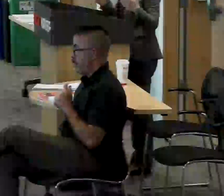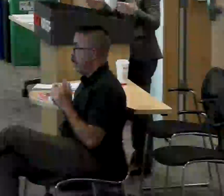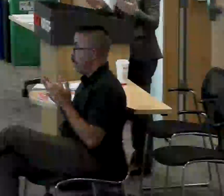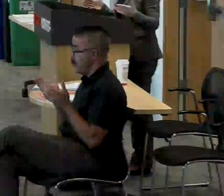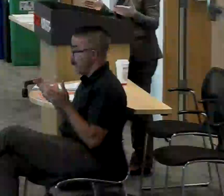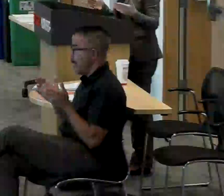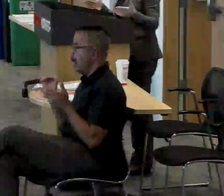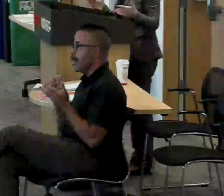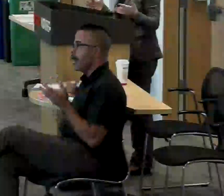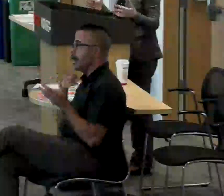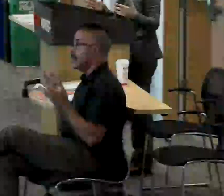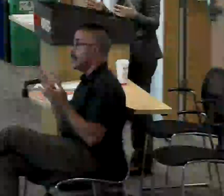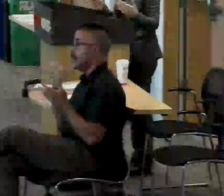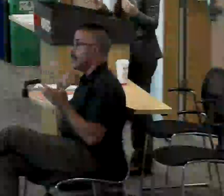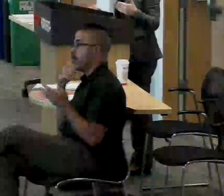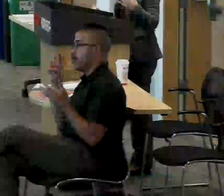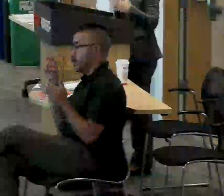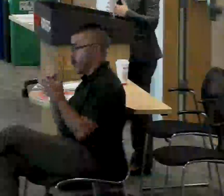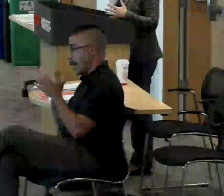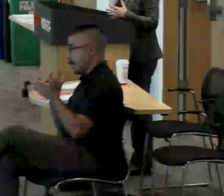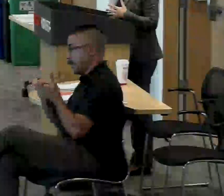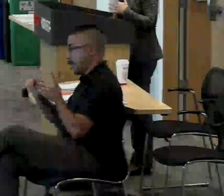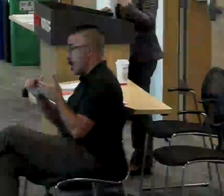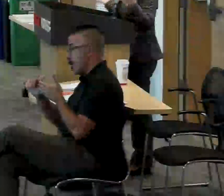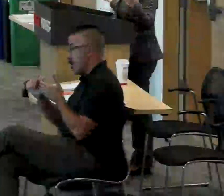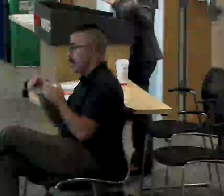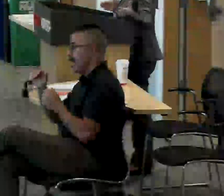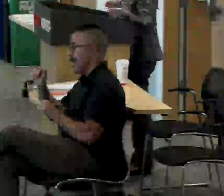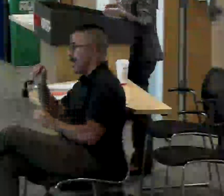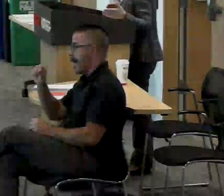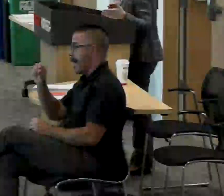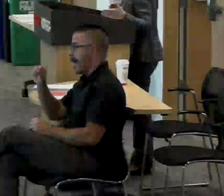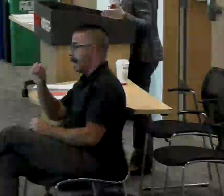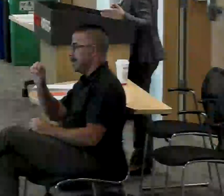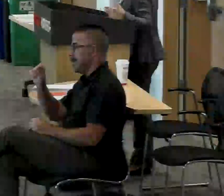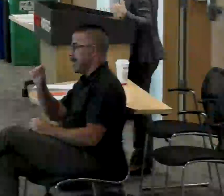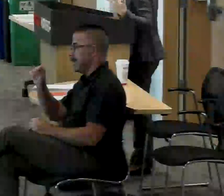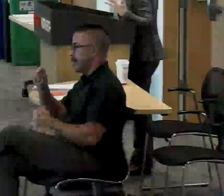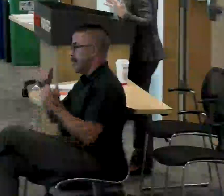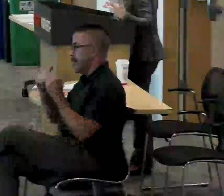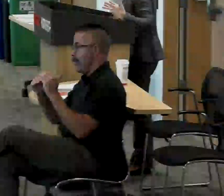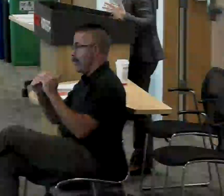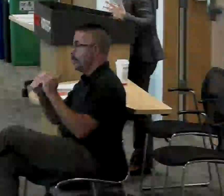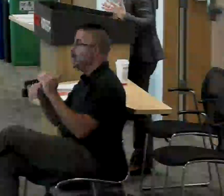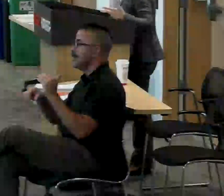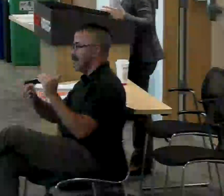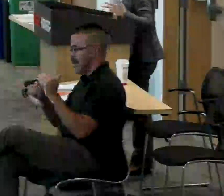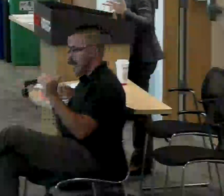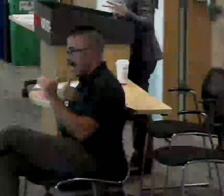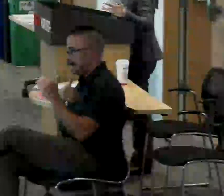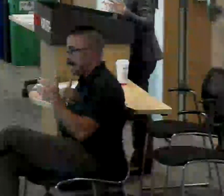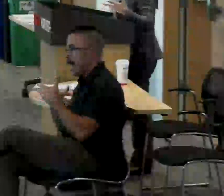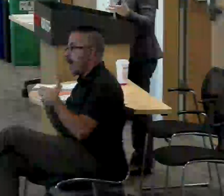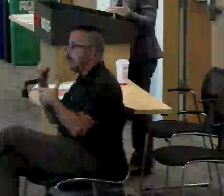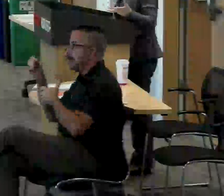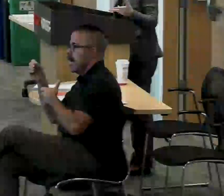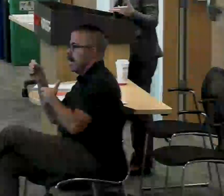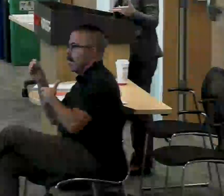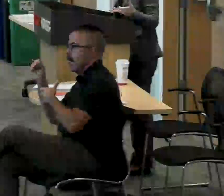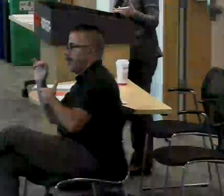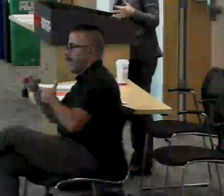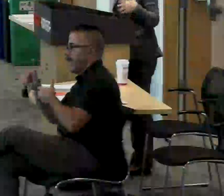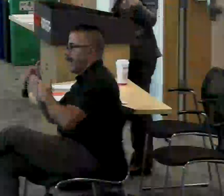the $2,000 asset limit still exists outside of ABLE accounts. So if you were to go gamble and